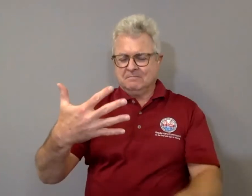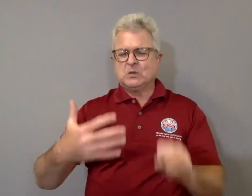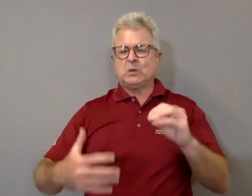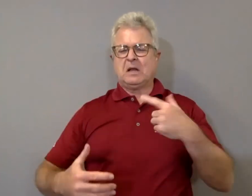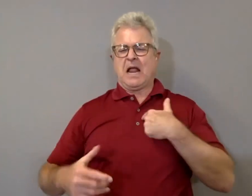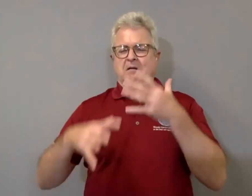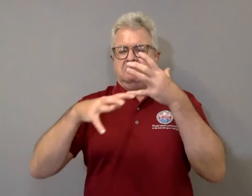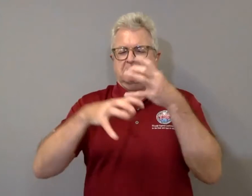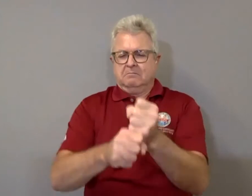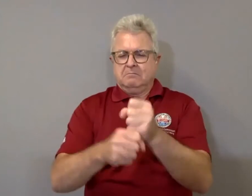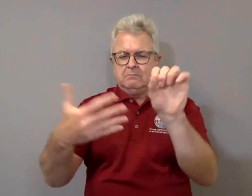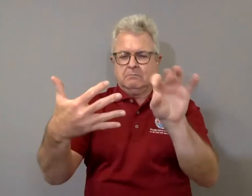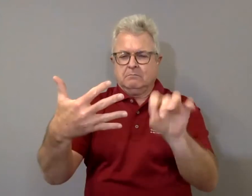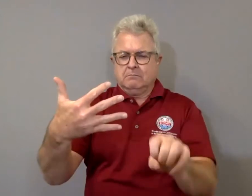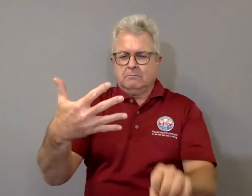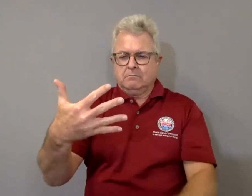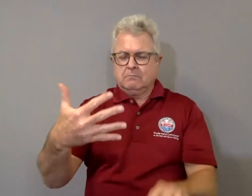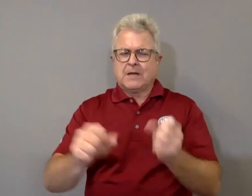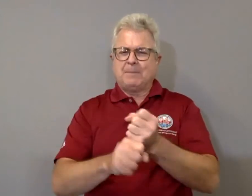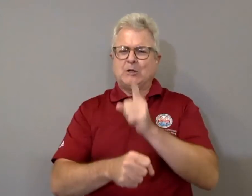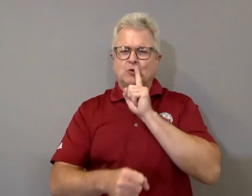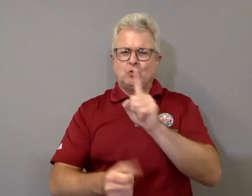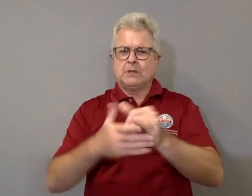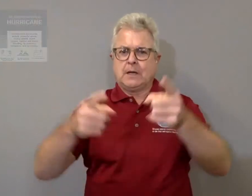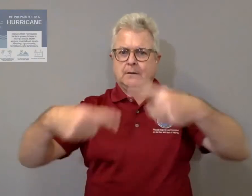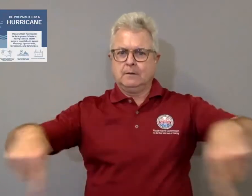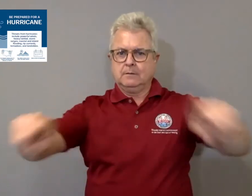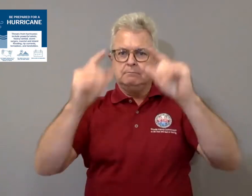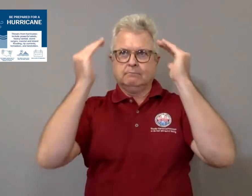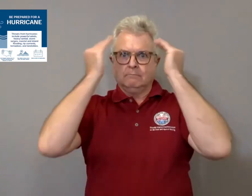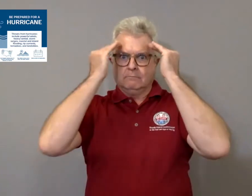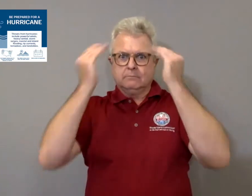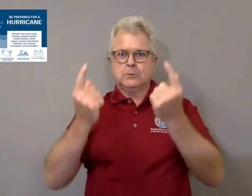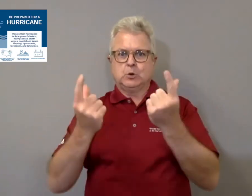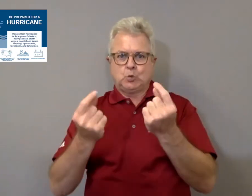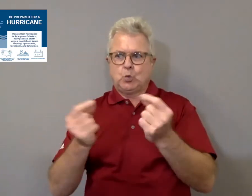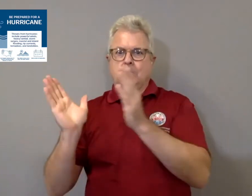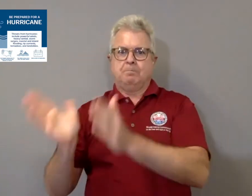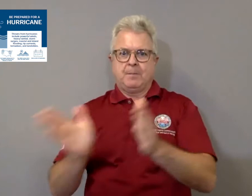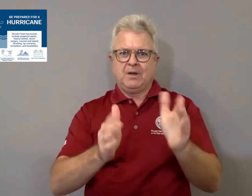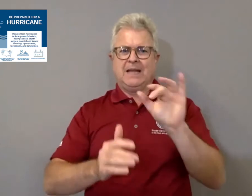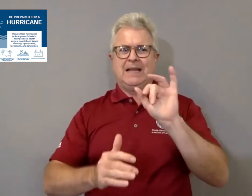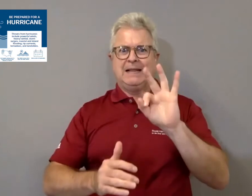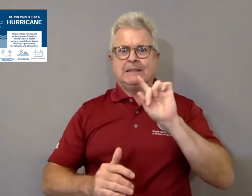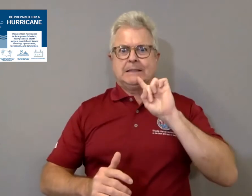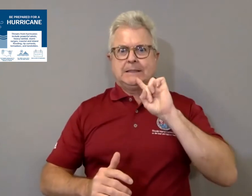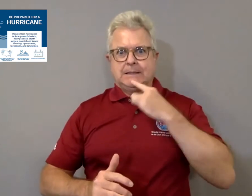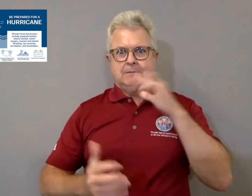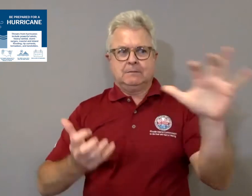this afternoon with several information. I'm going to summarize it so all of you are aware of the information and